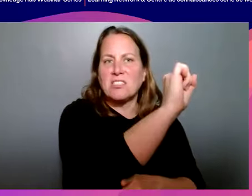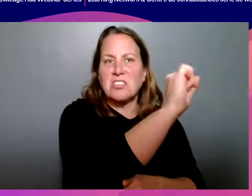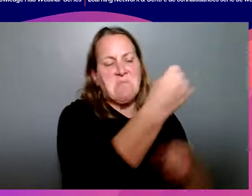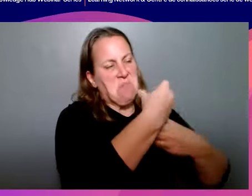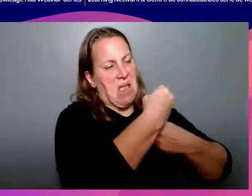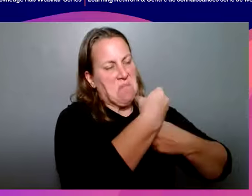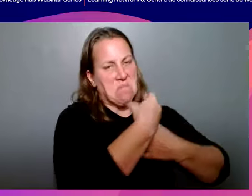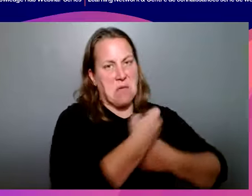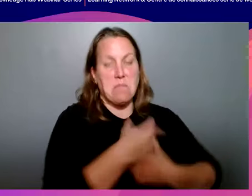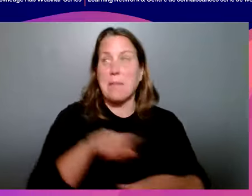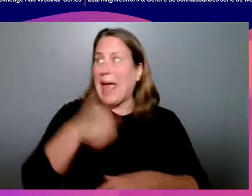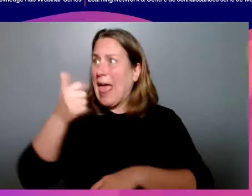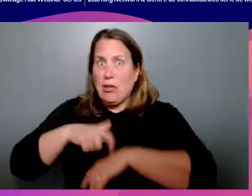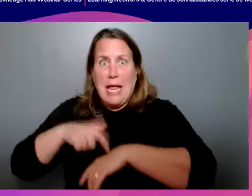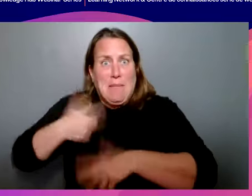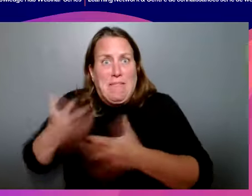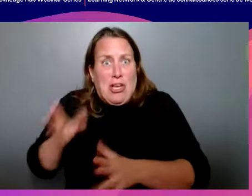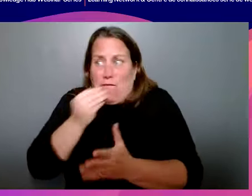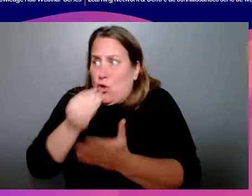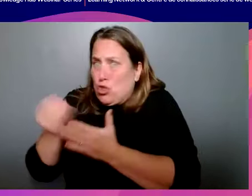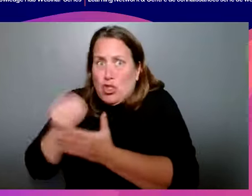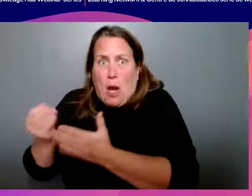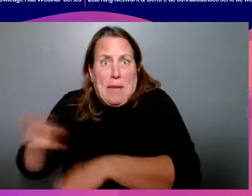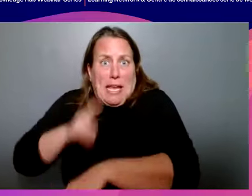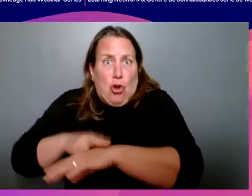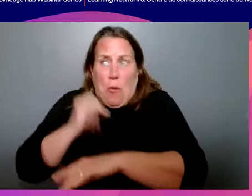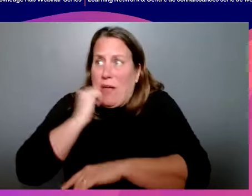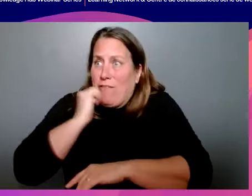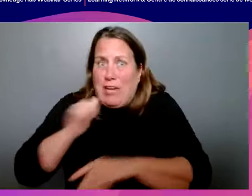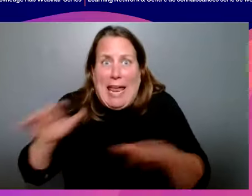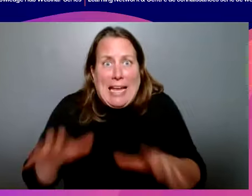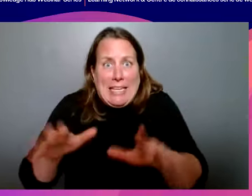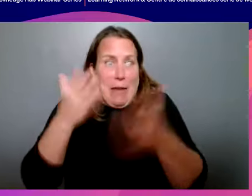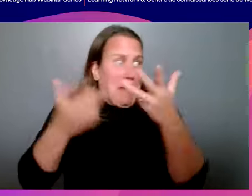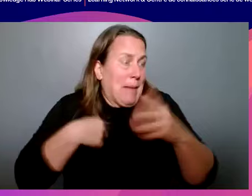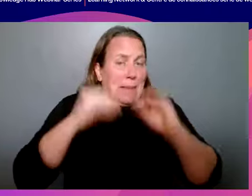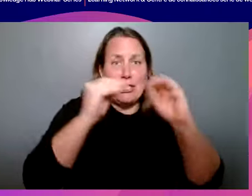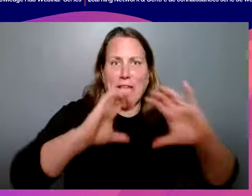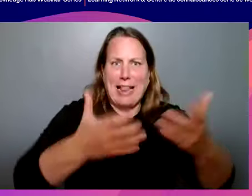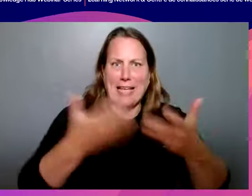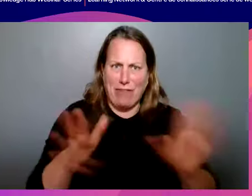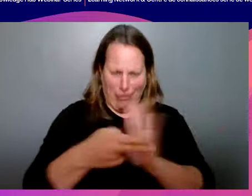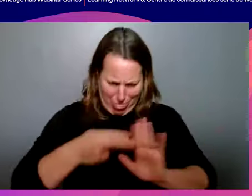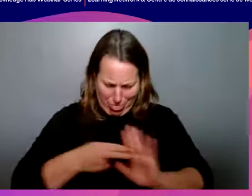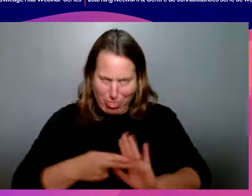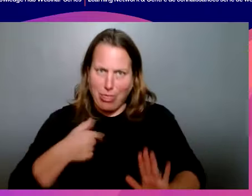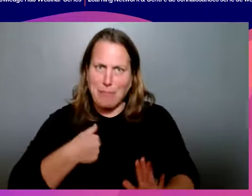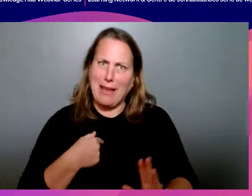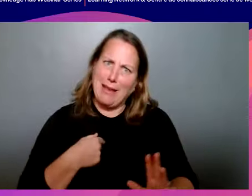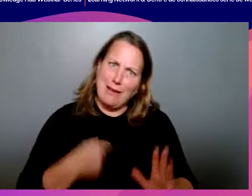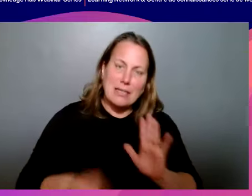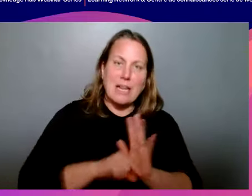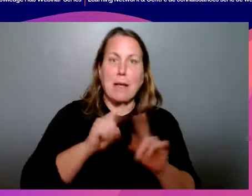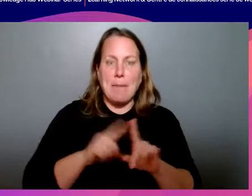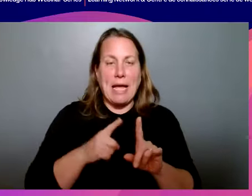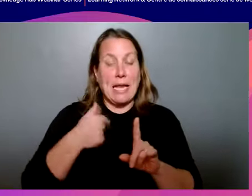grocery store, walking down the street, or even on my way to teach a class. Like many other 2S LGBTQIA